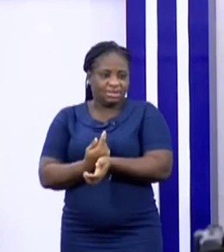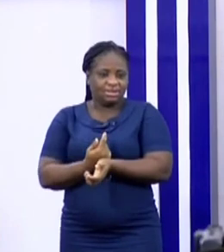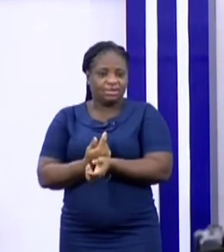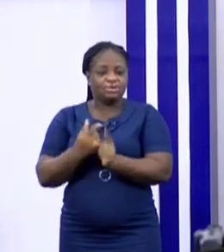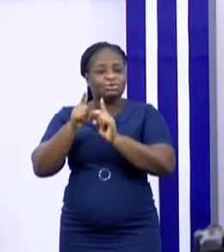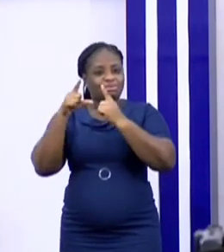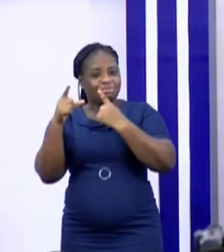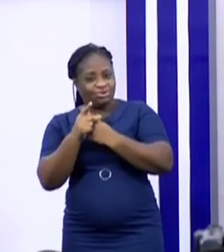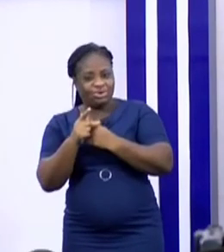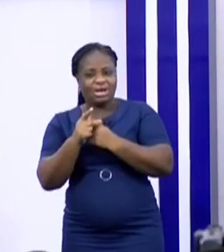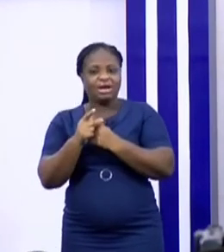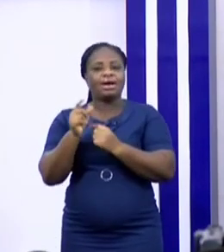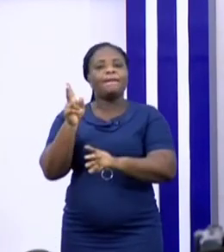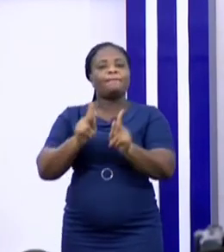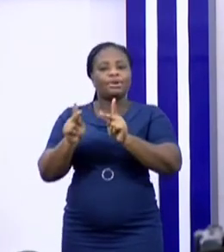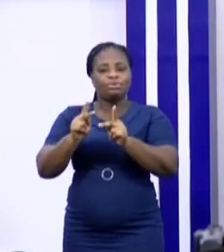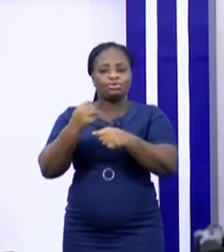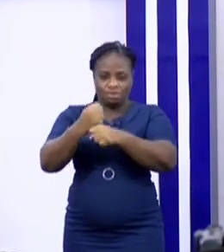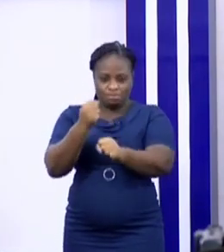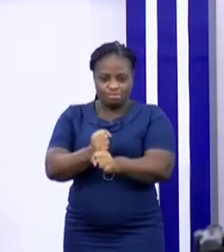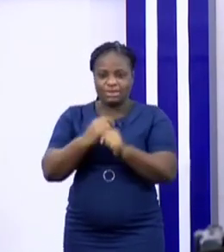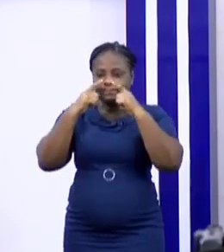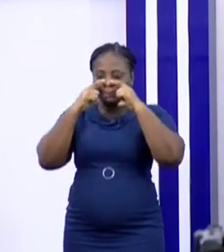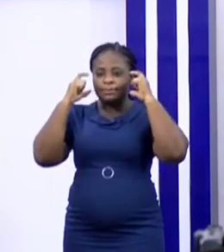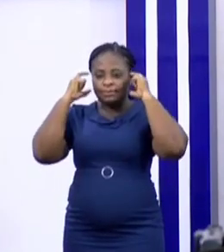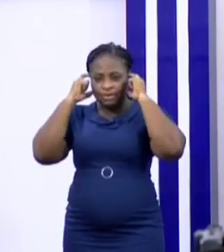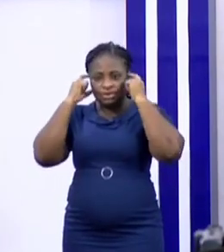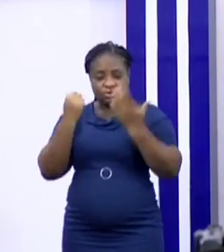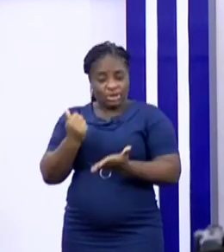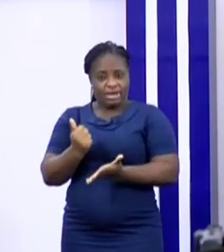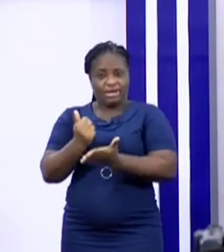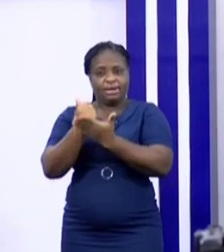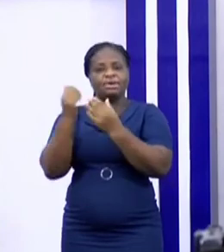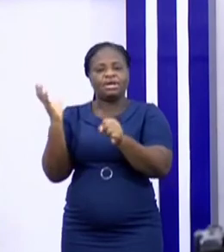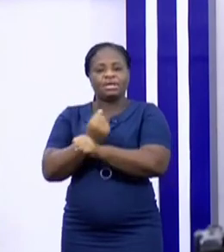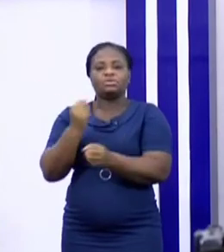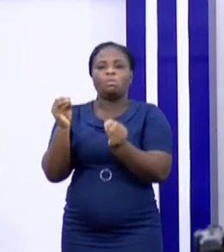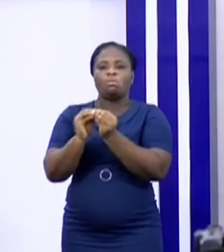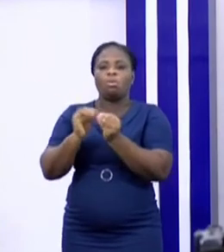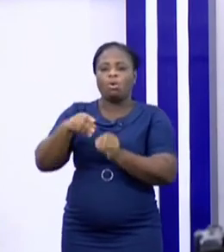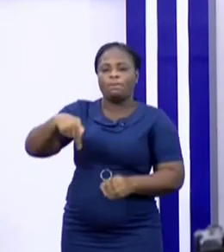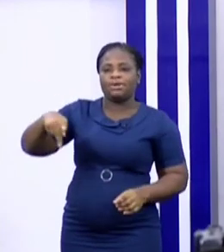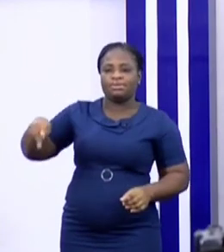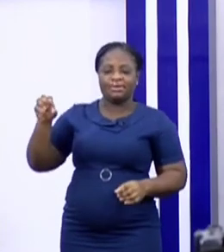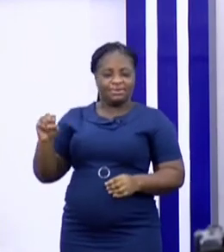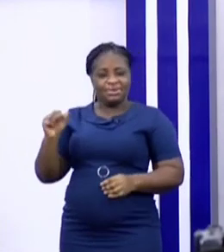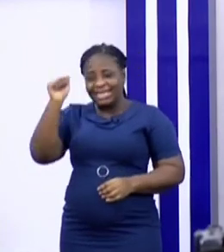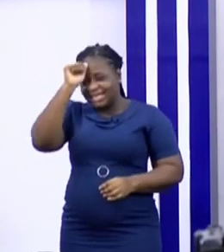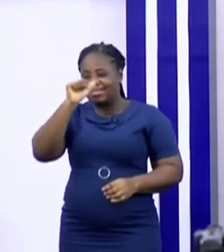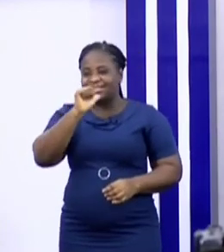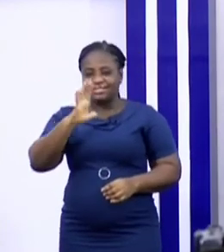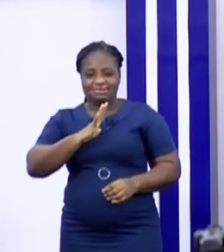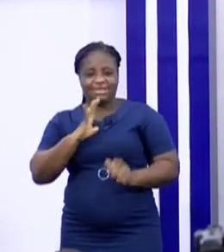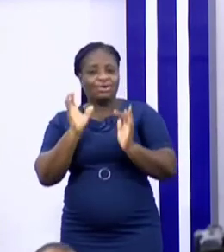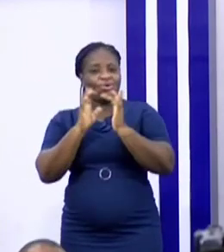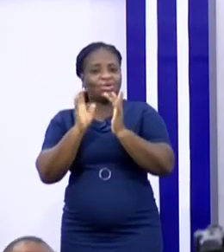local production to boost what we are bringing in currently. Ladies and gentlemen, the contact